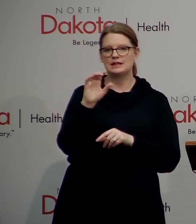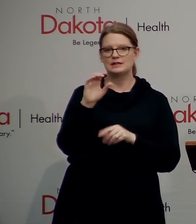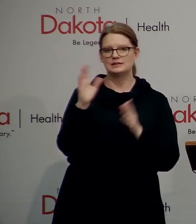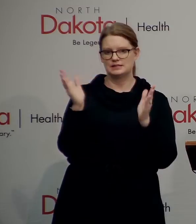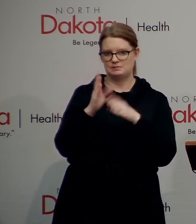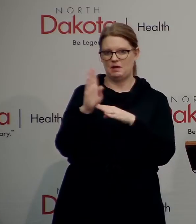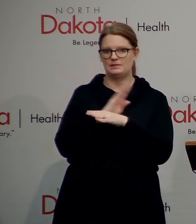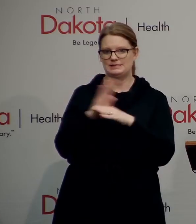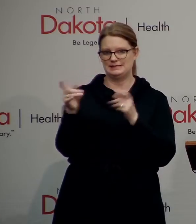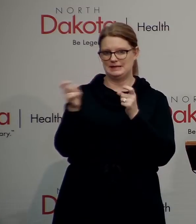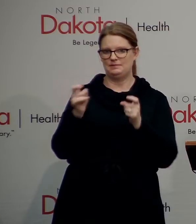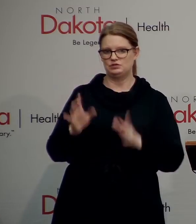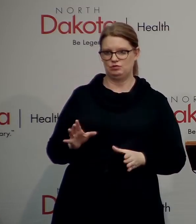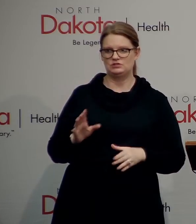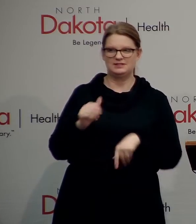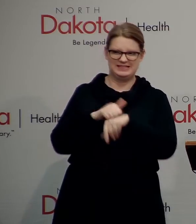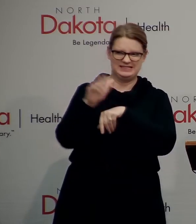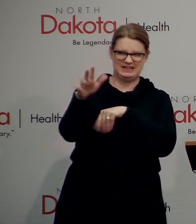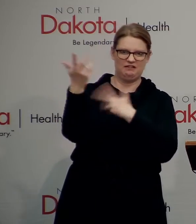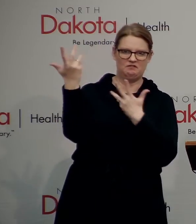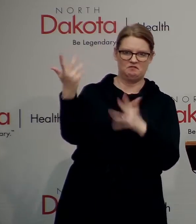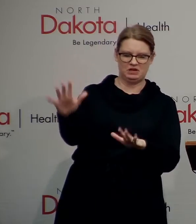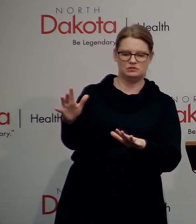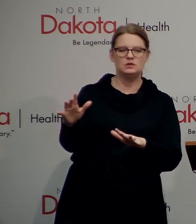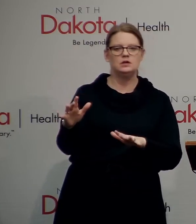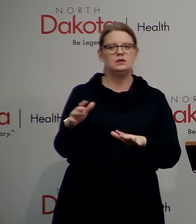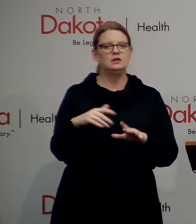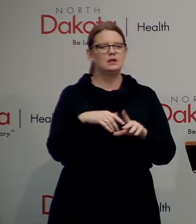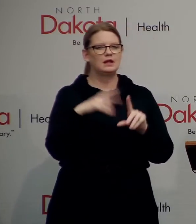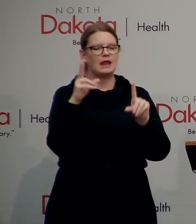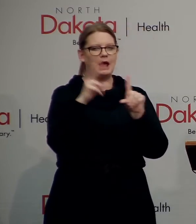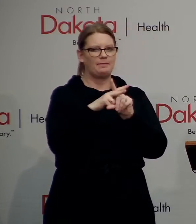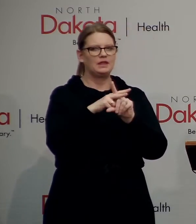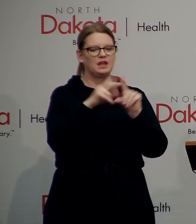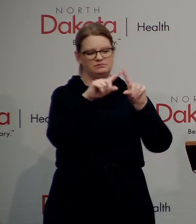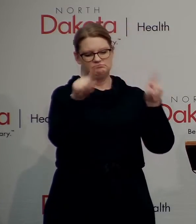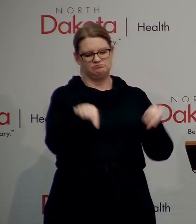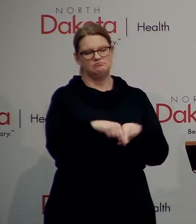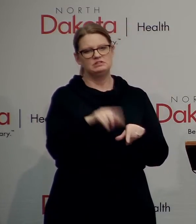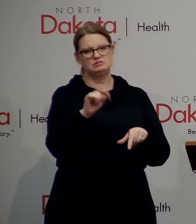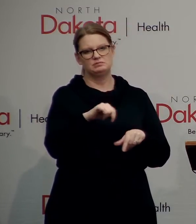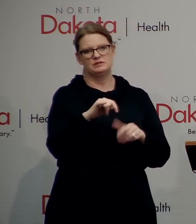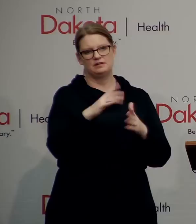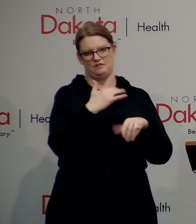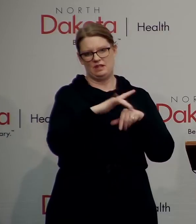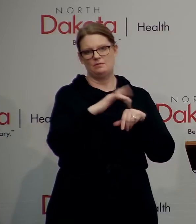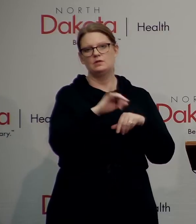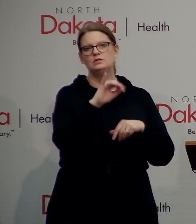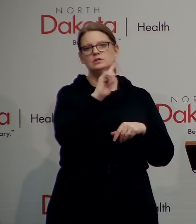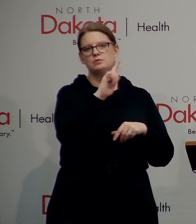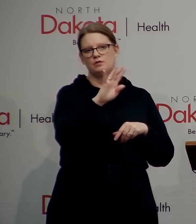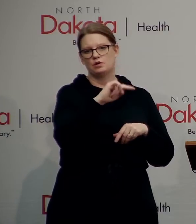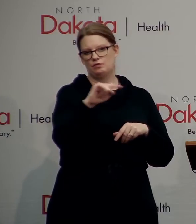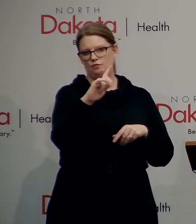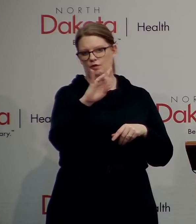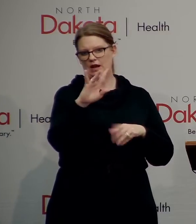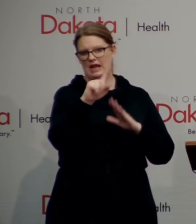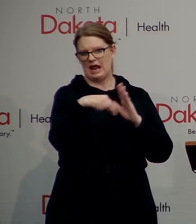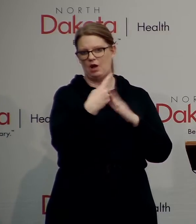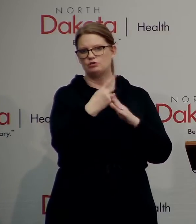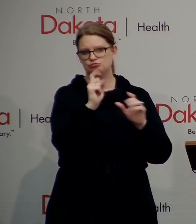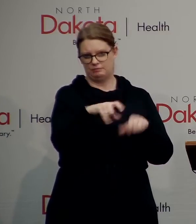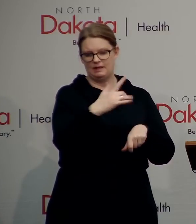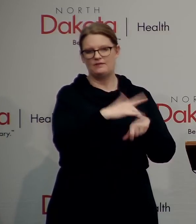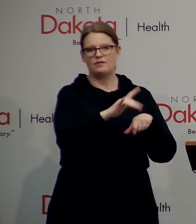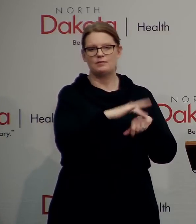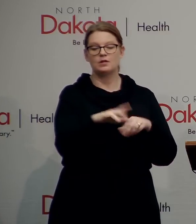Administration, and we expect applications to be available within 24 to 48 hours. These